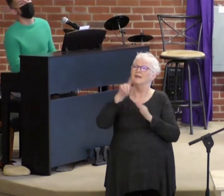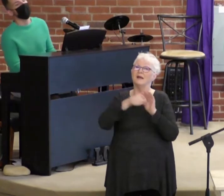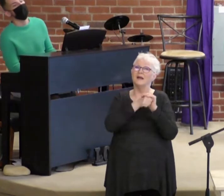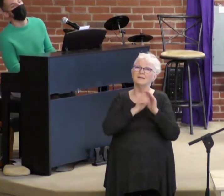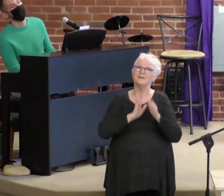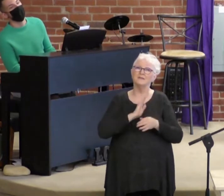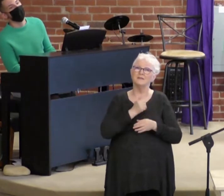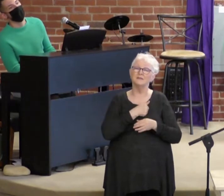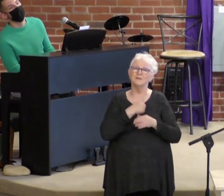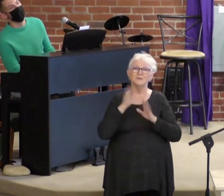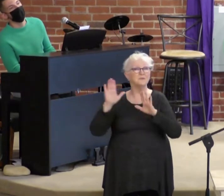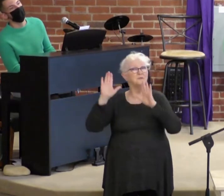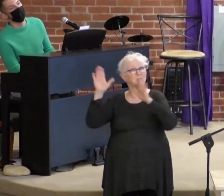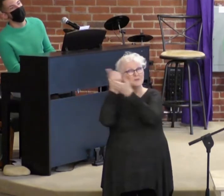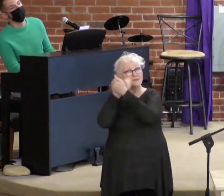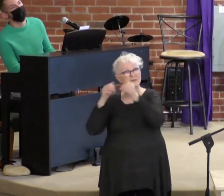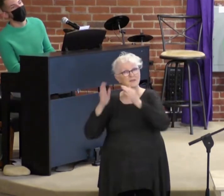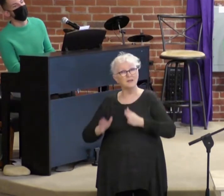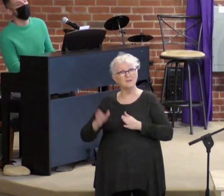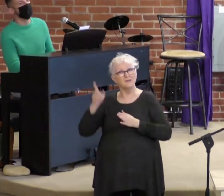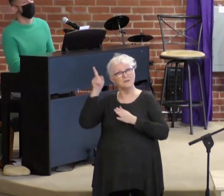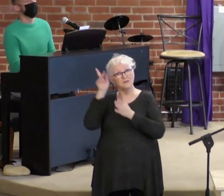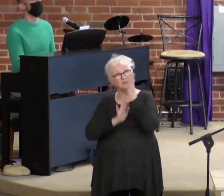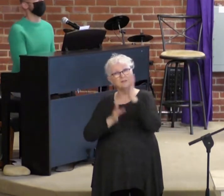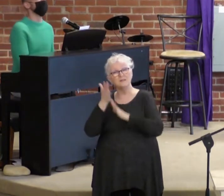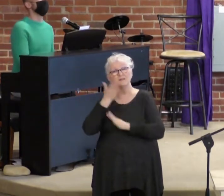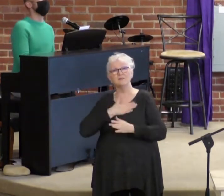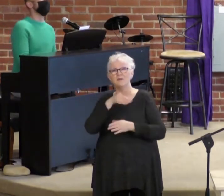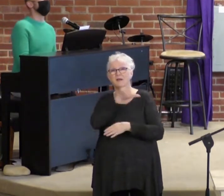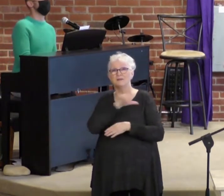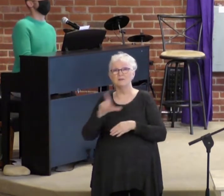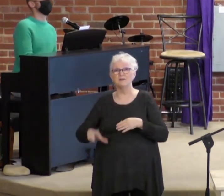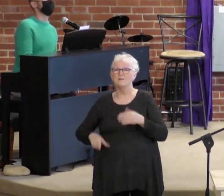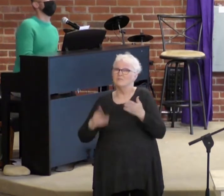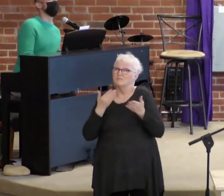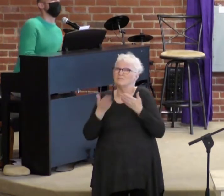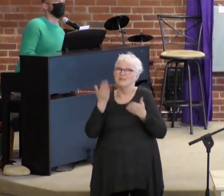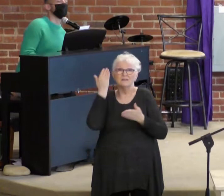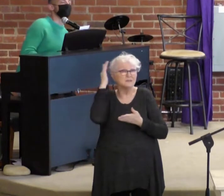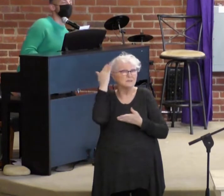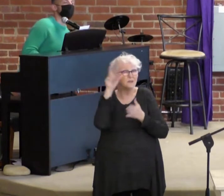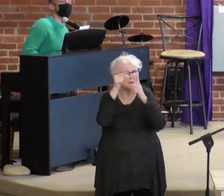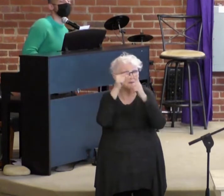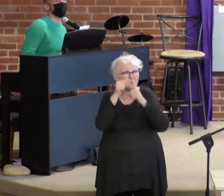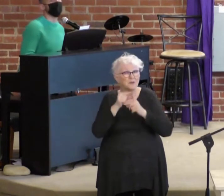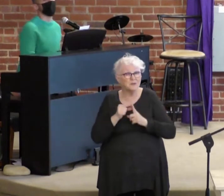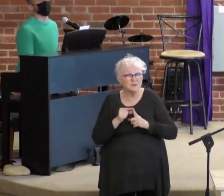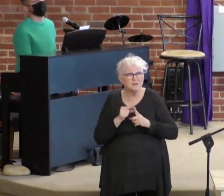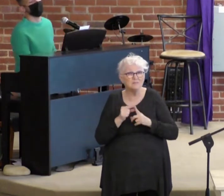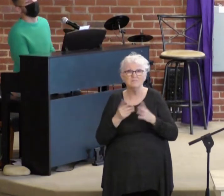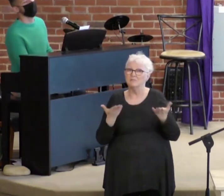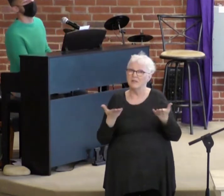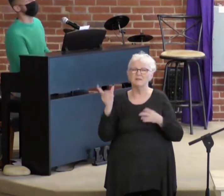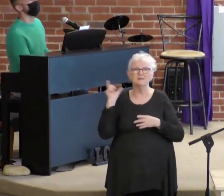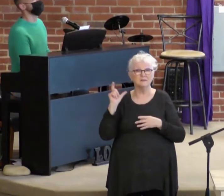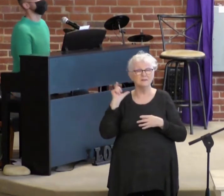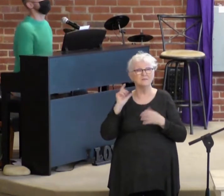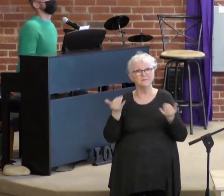A wonderful Savior is Jesus my Lord. And you may not know the words, but just listen to them